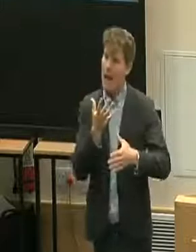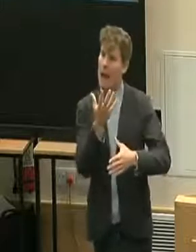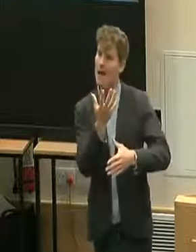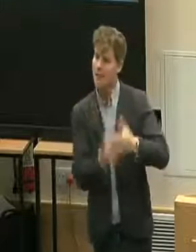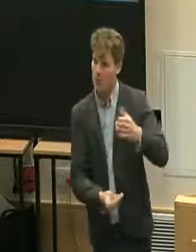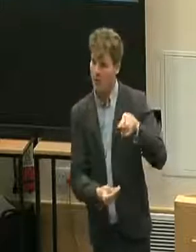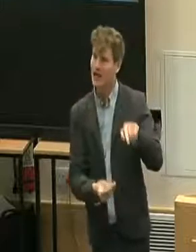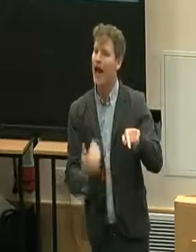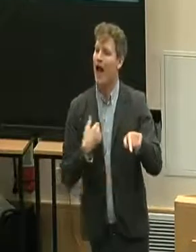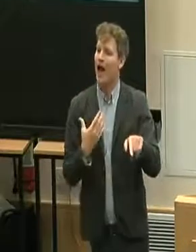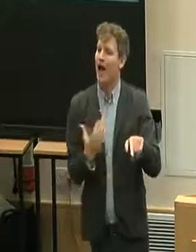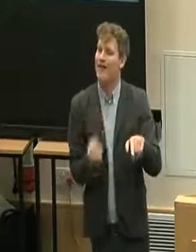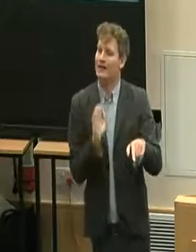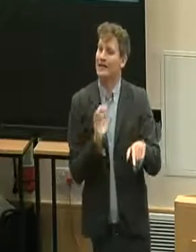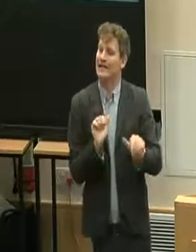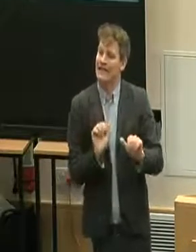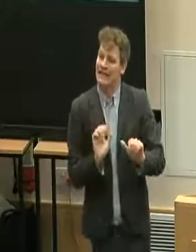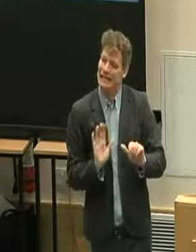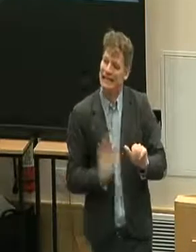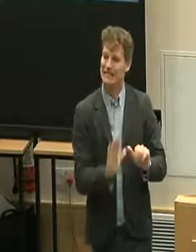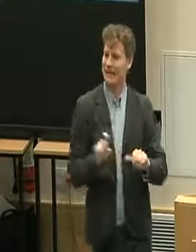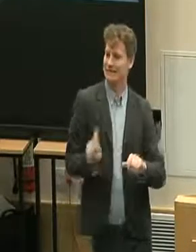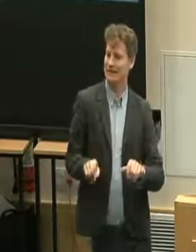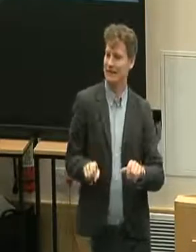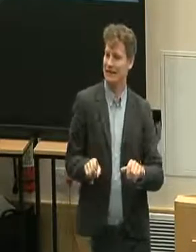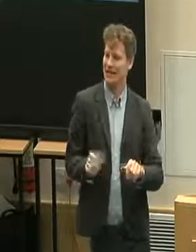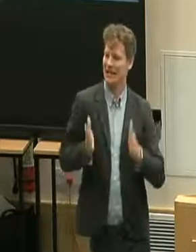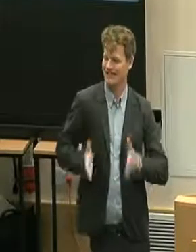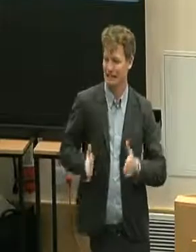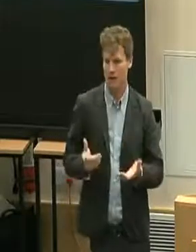question is, and it's an open question,